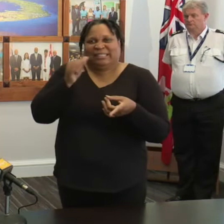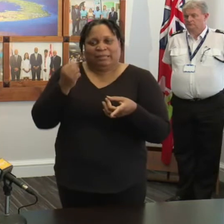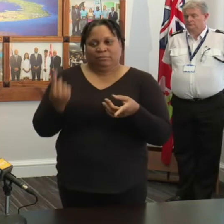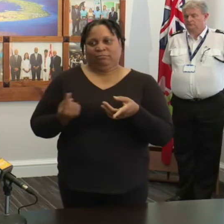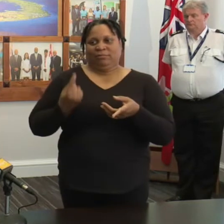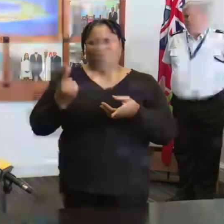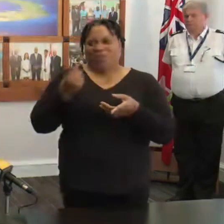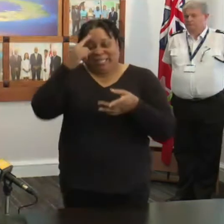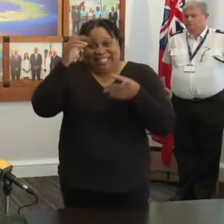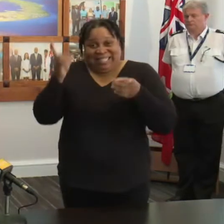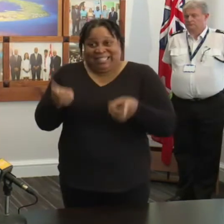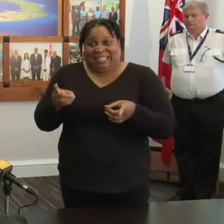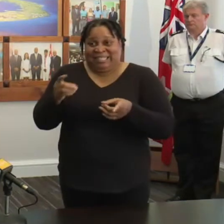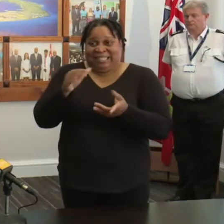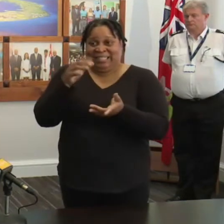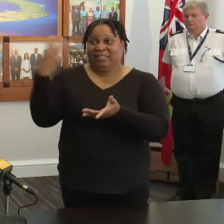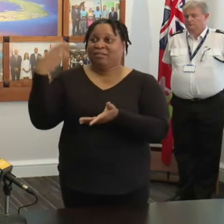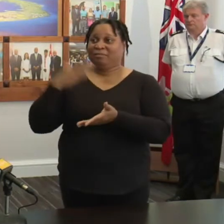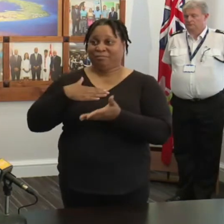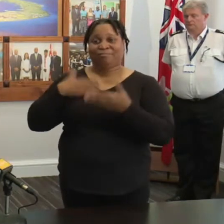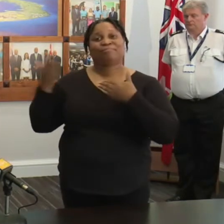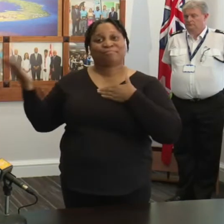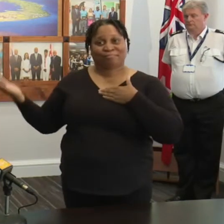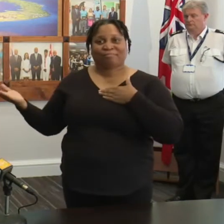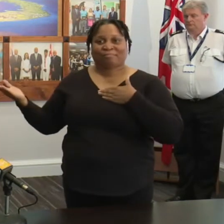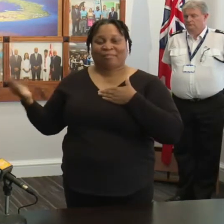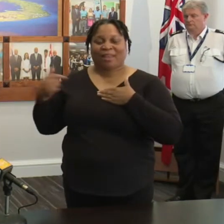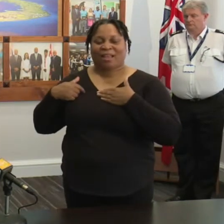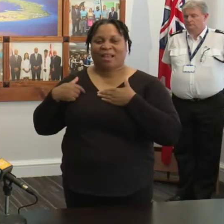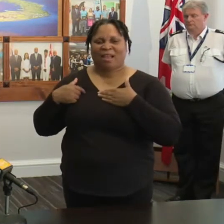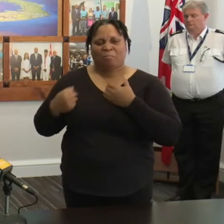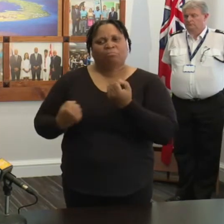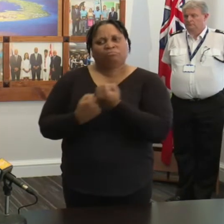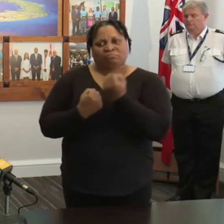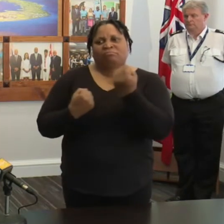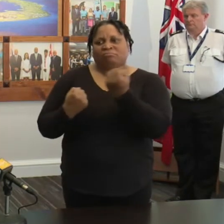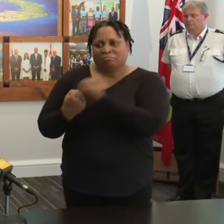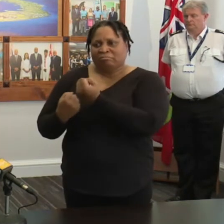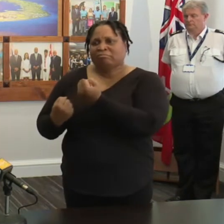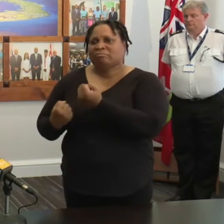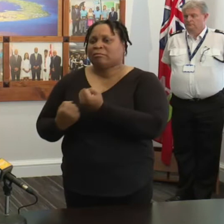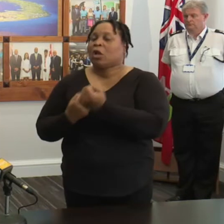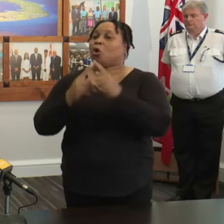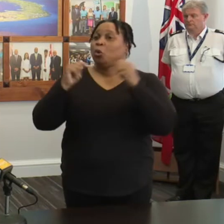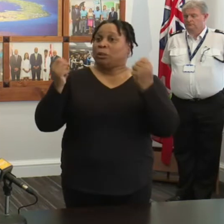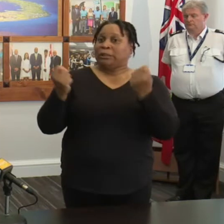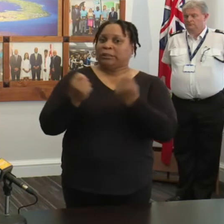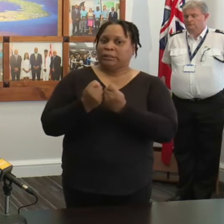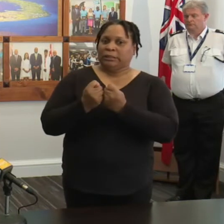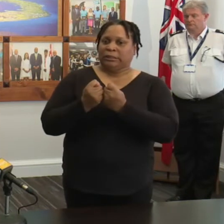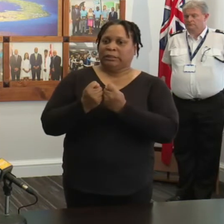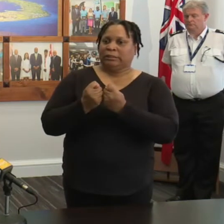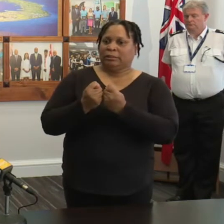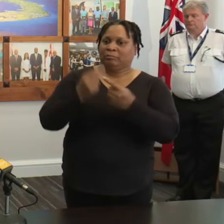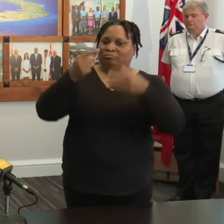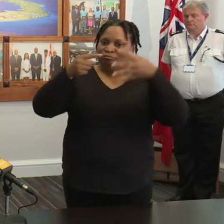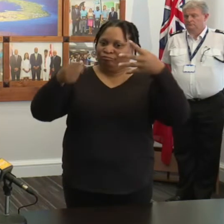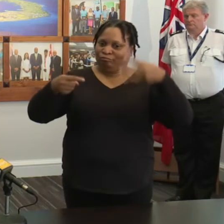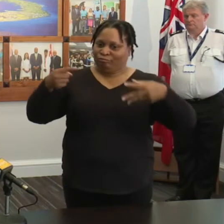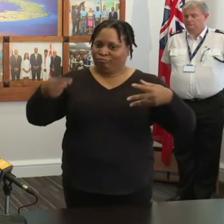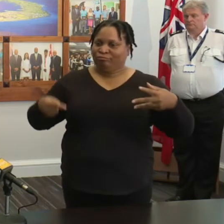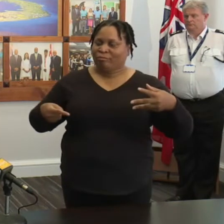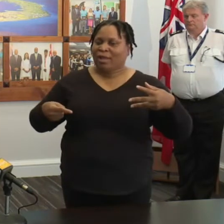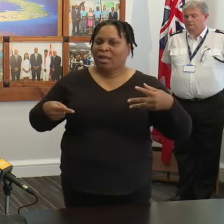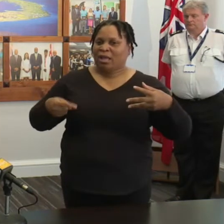solely the decisions of the Chief Medical Officer. I have been very much supported by a team of very